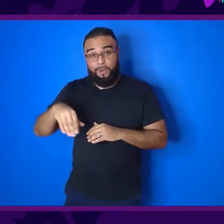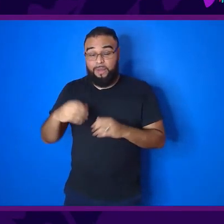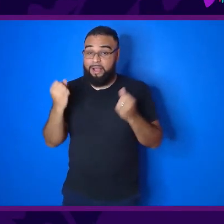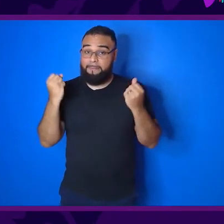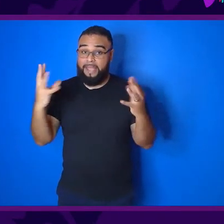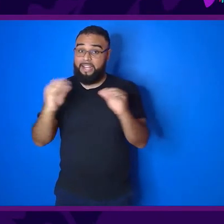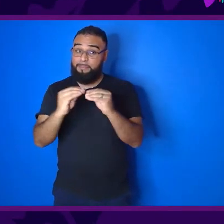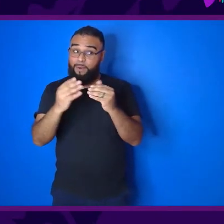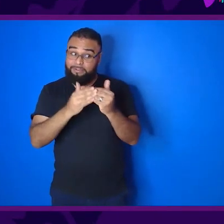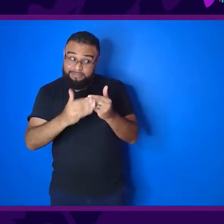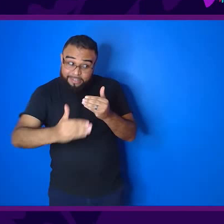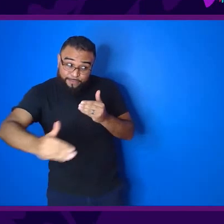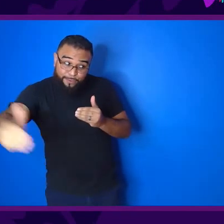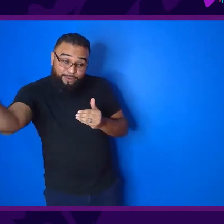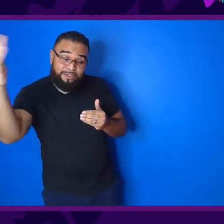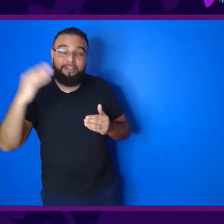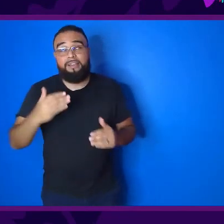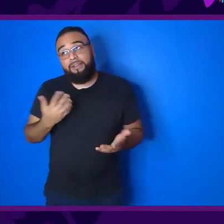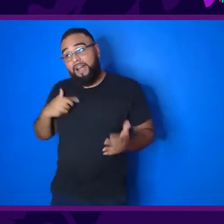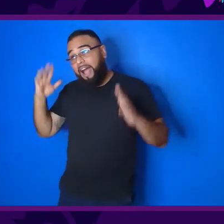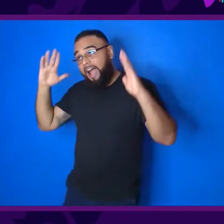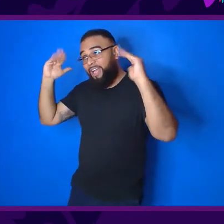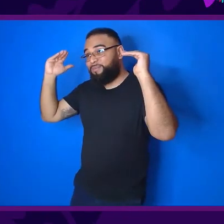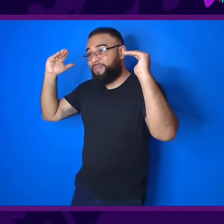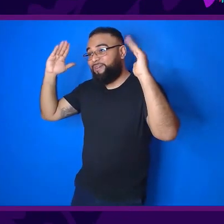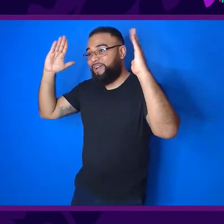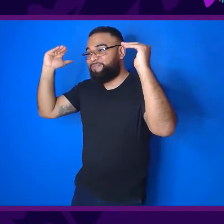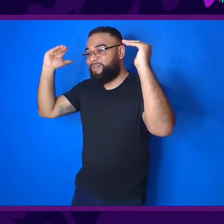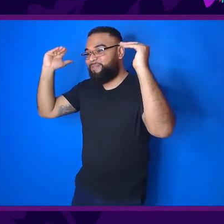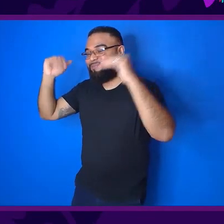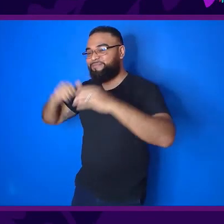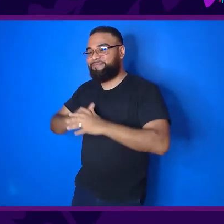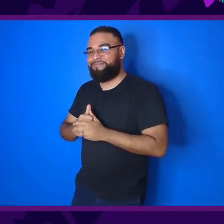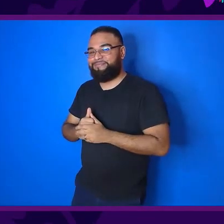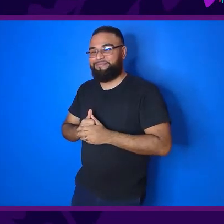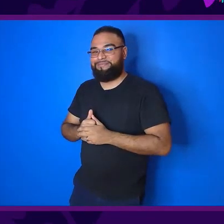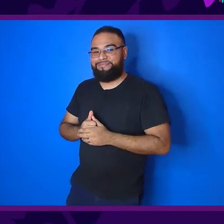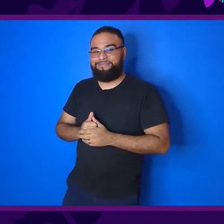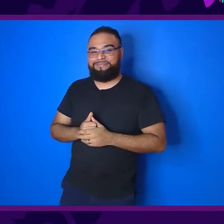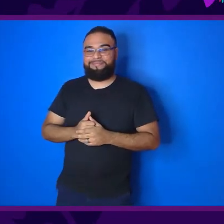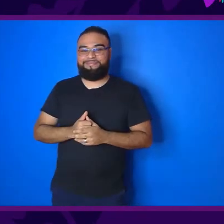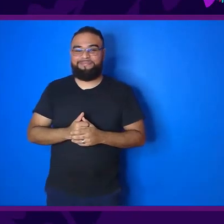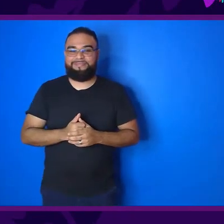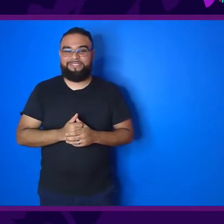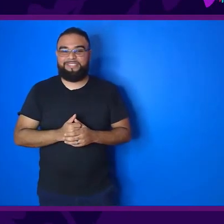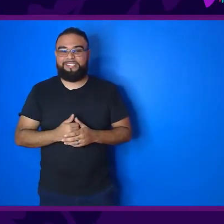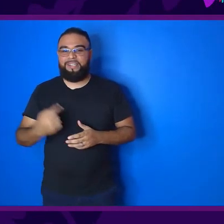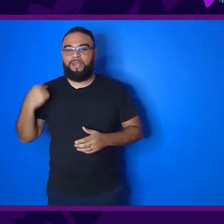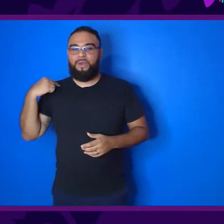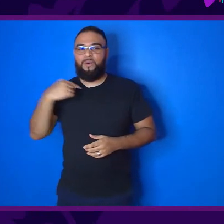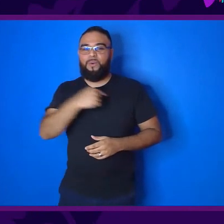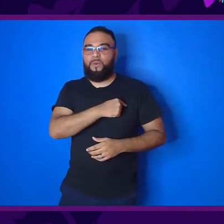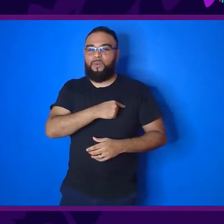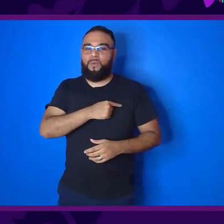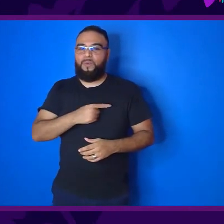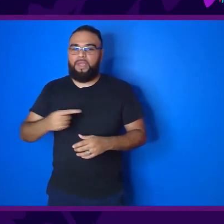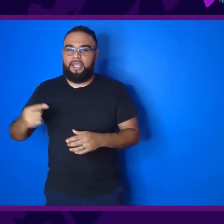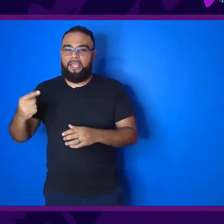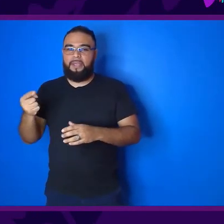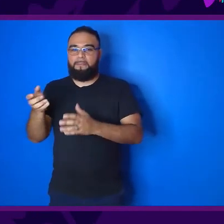so. Looking forward to that. We plead, we petition, we write articles,